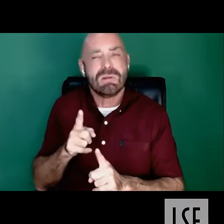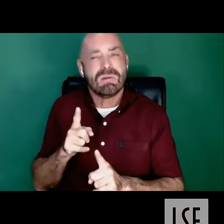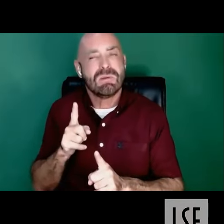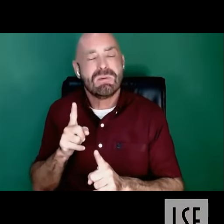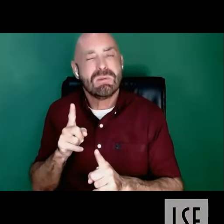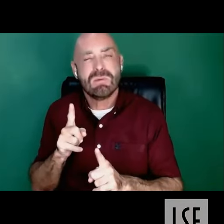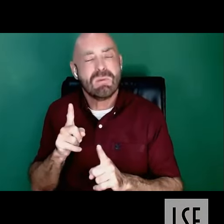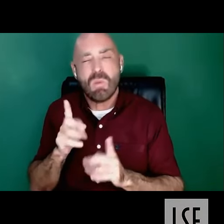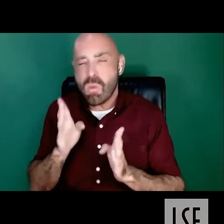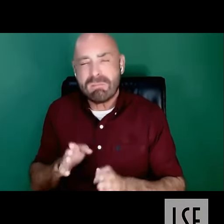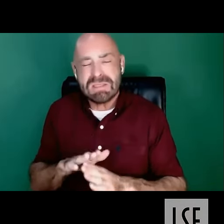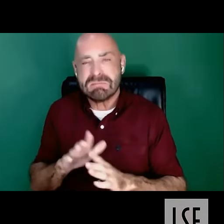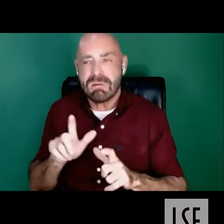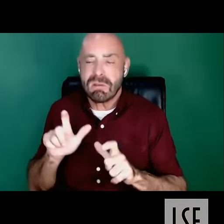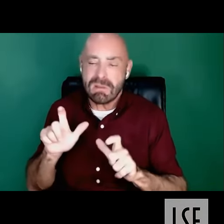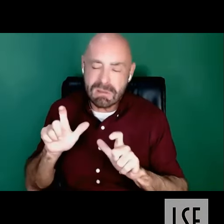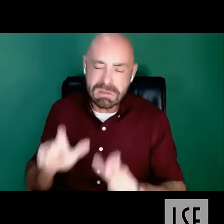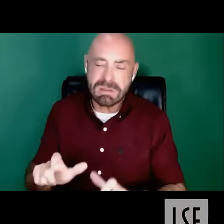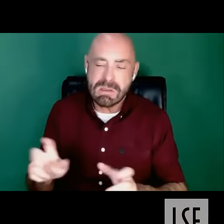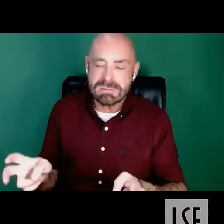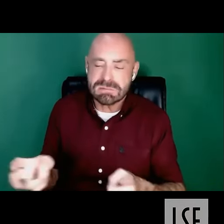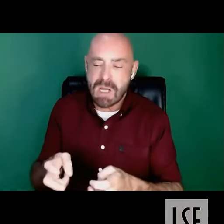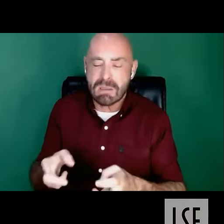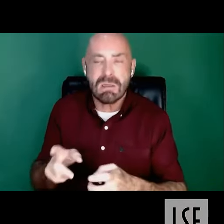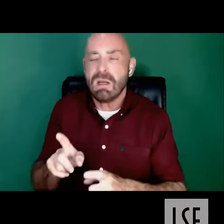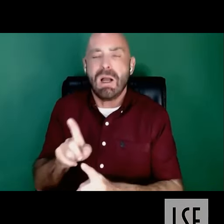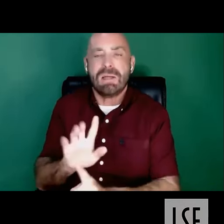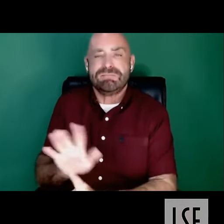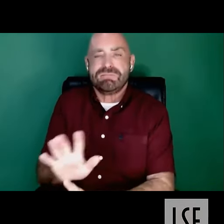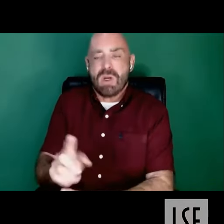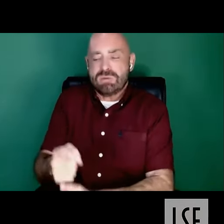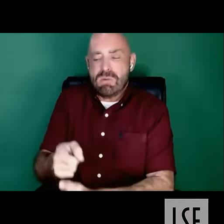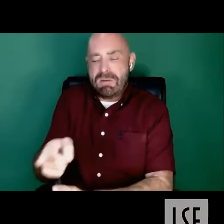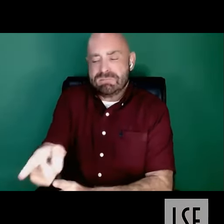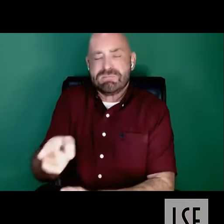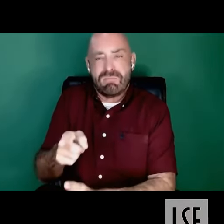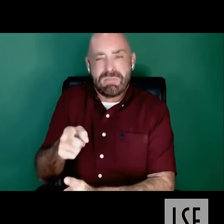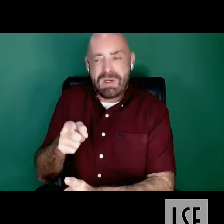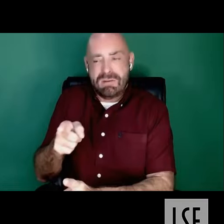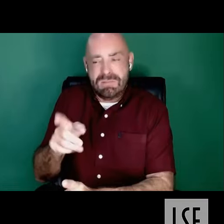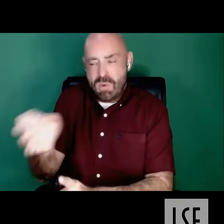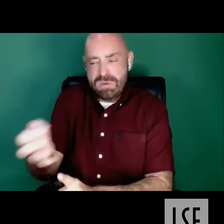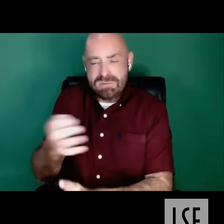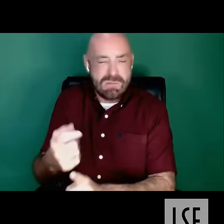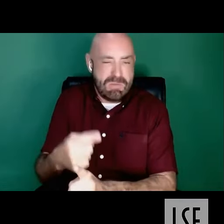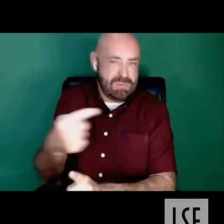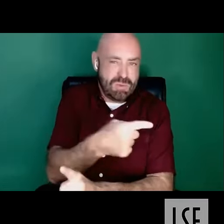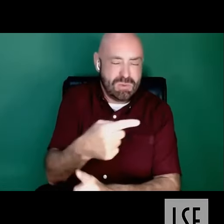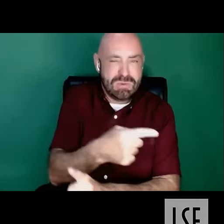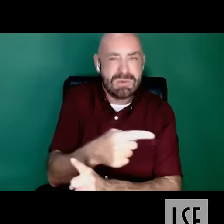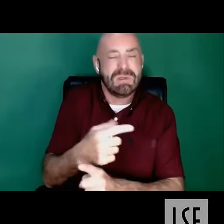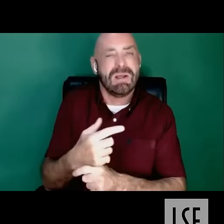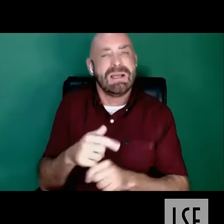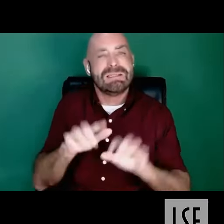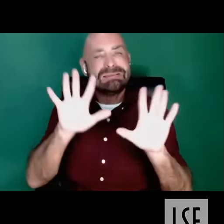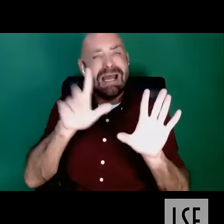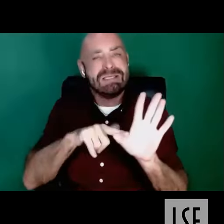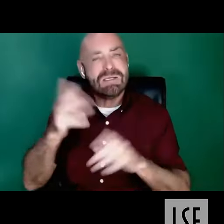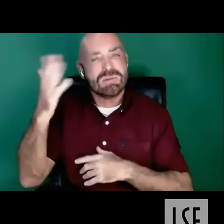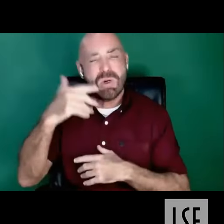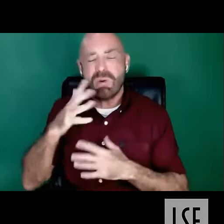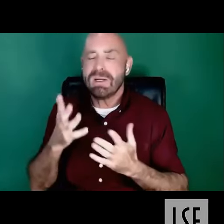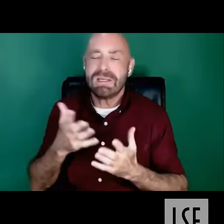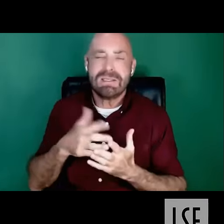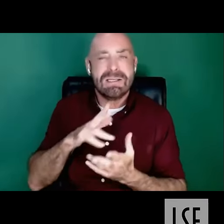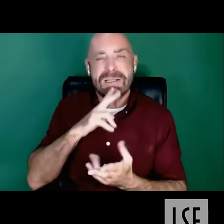we mustn't be stuck in a mindset. I'm not saying this about the question, maybe I'm saying about you. Yeah, blame is on me, not the question. Sort of a decade ago. It is cheaper to